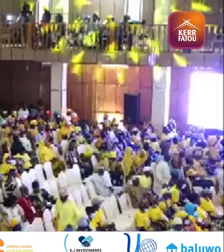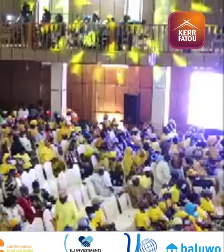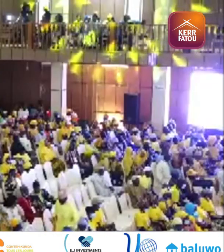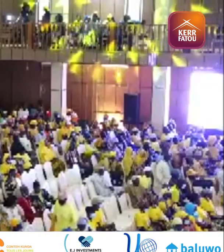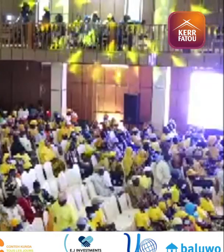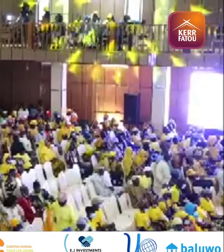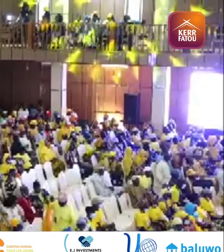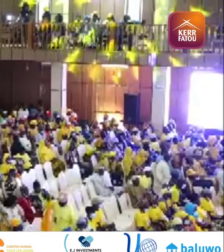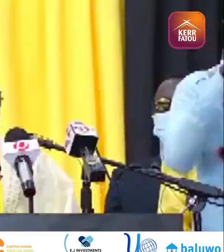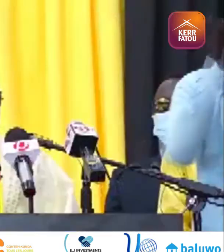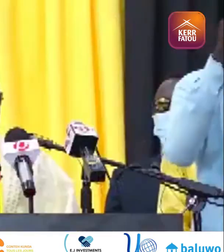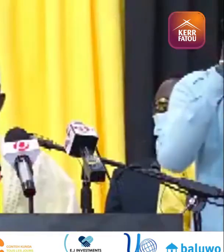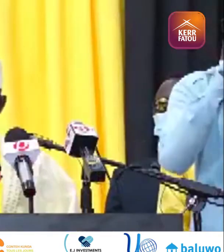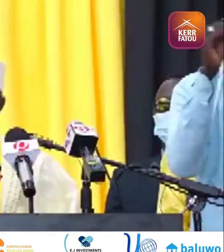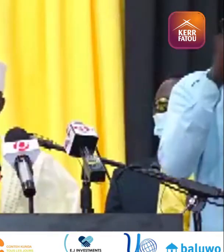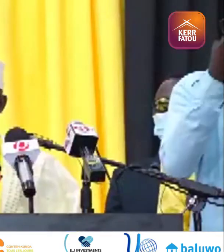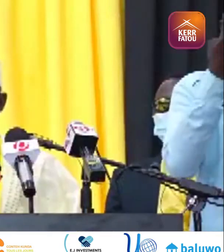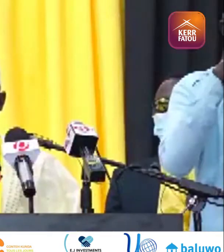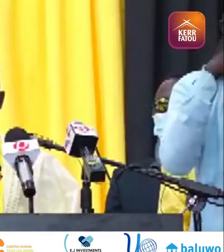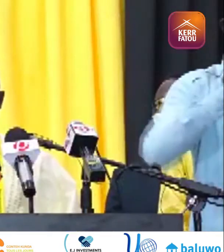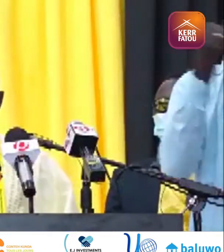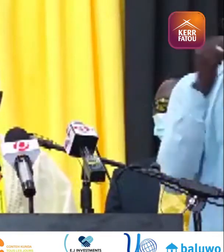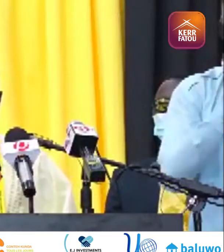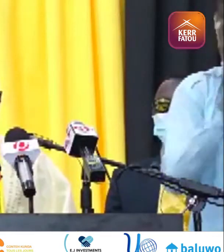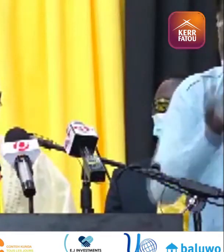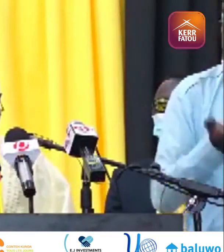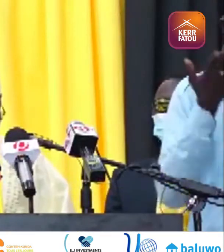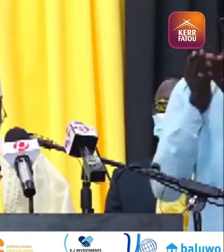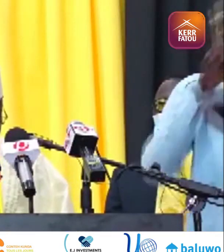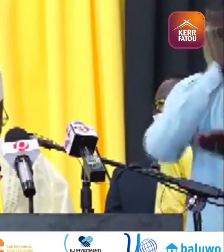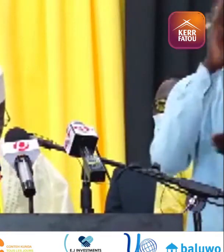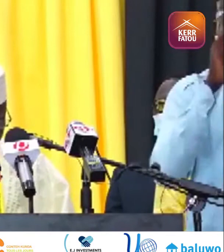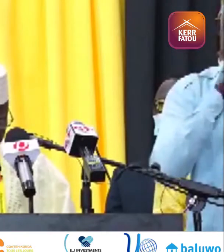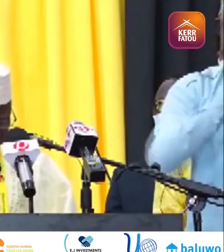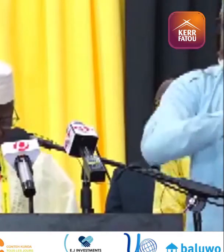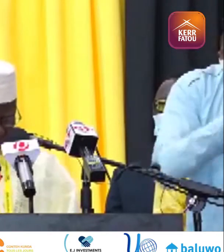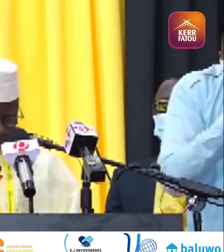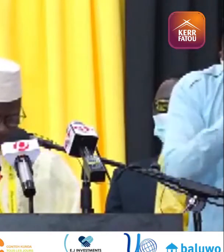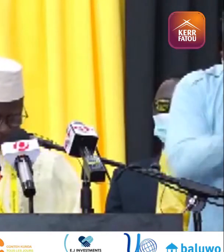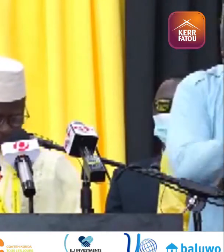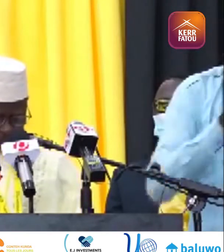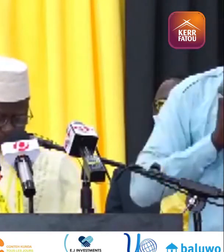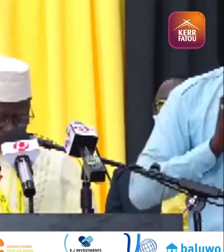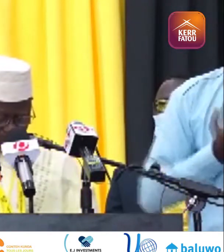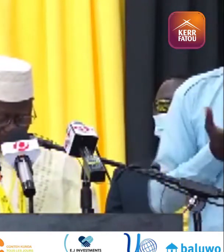of $400,000, which we handed to the market committee.